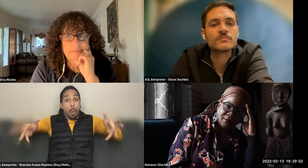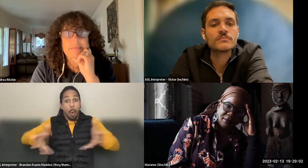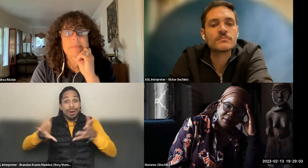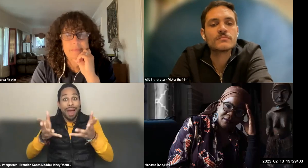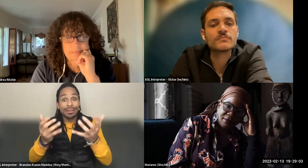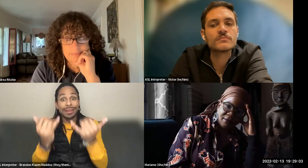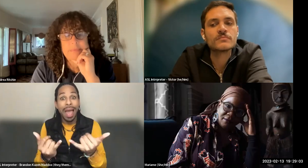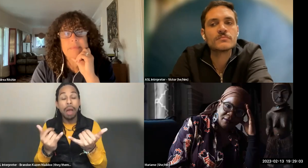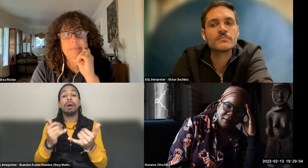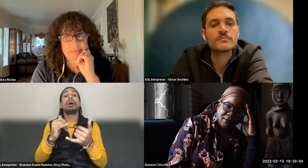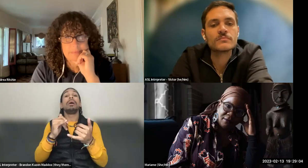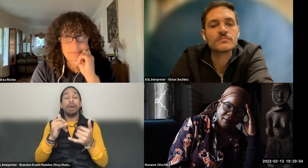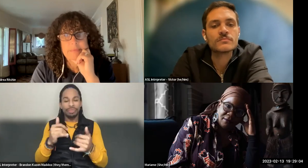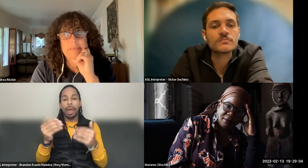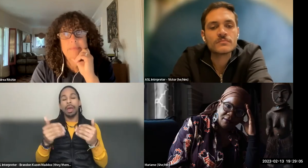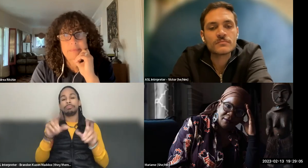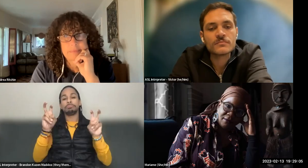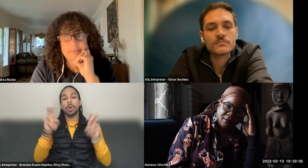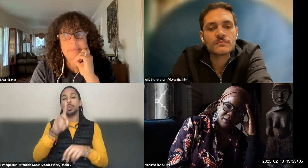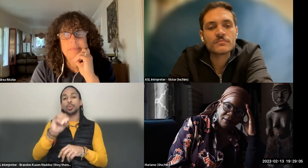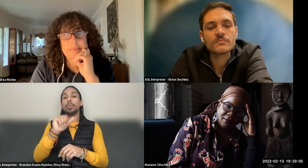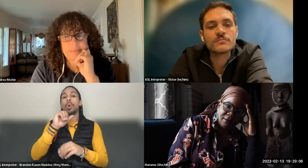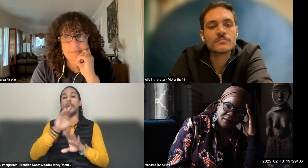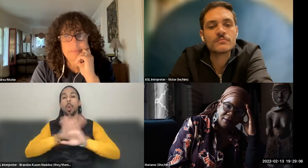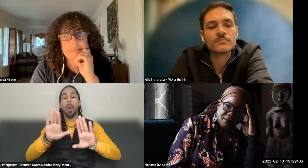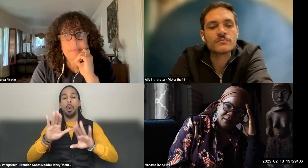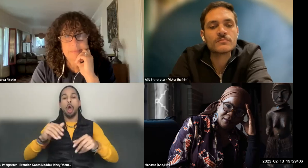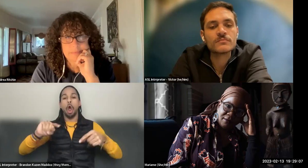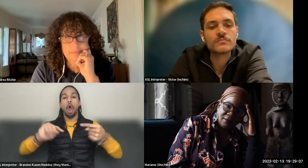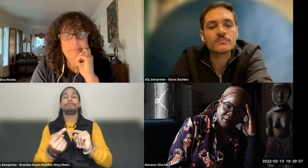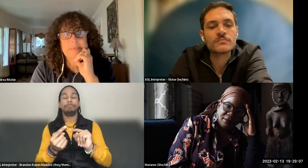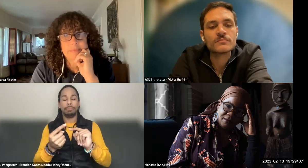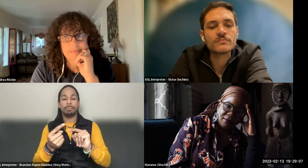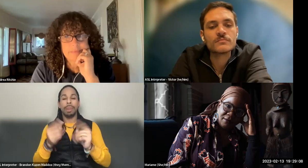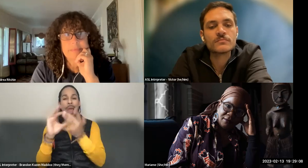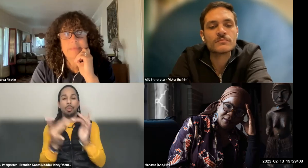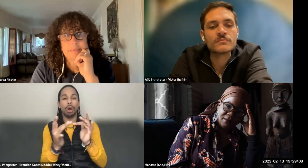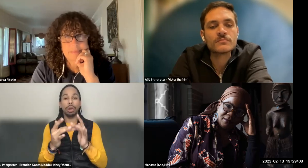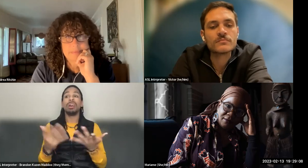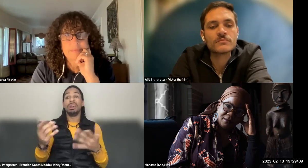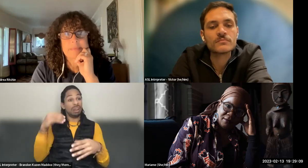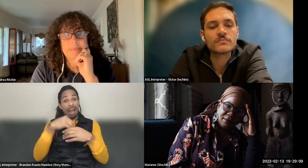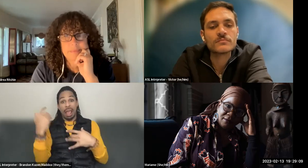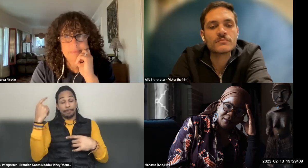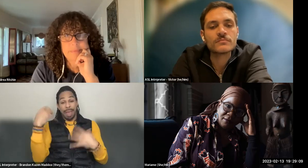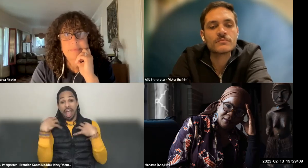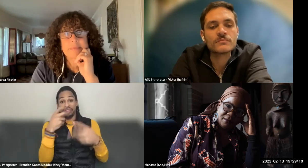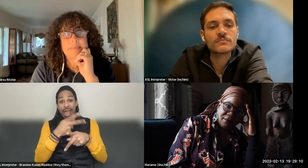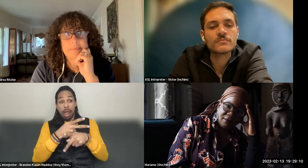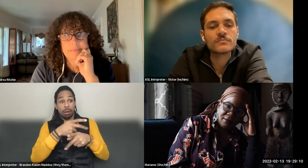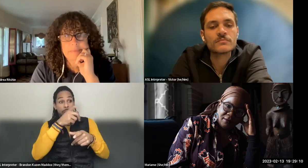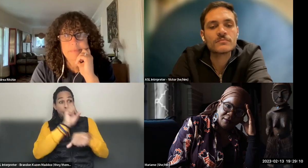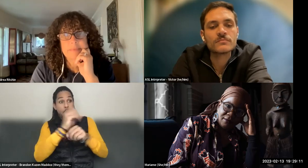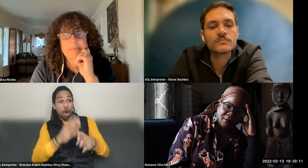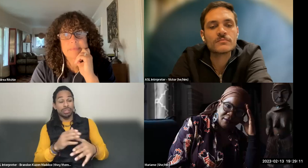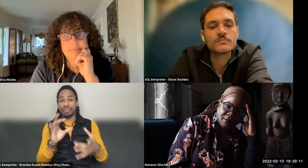Harm network, where people who are working in healthcare are like, this ain't it. We got to figure something else out.